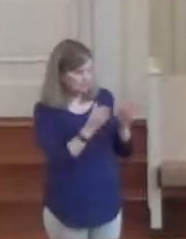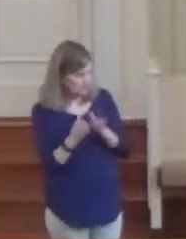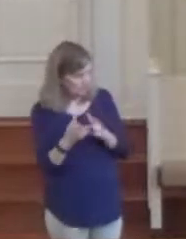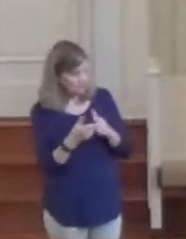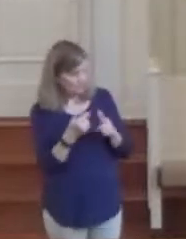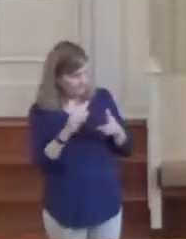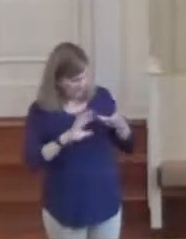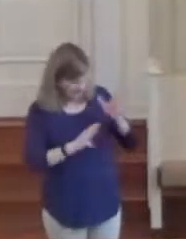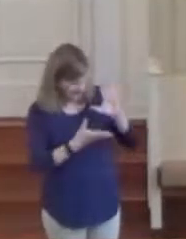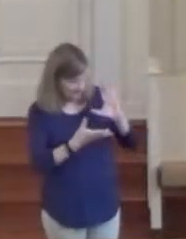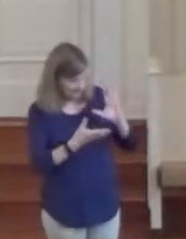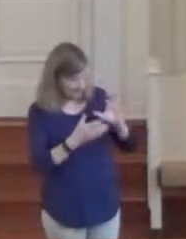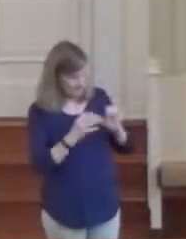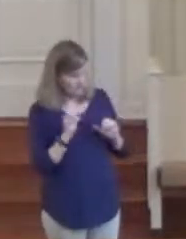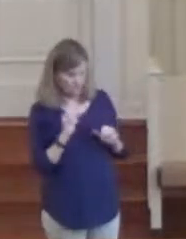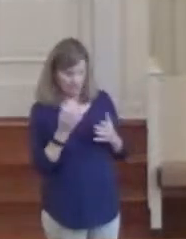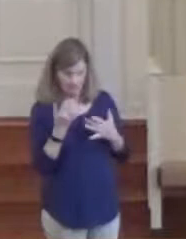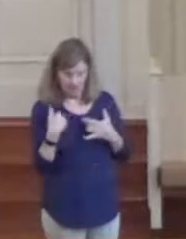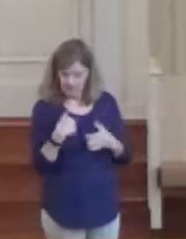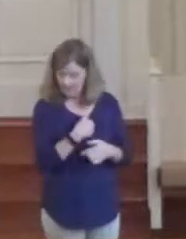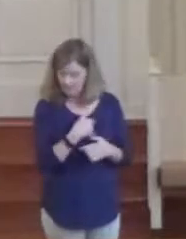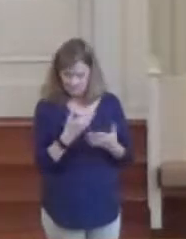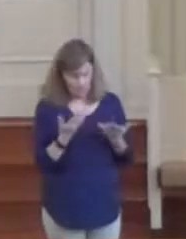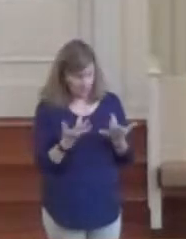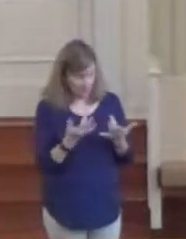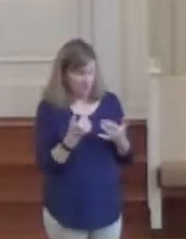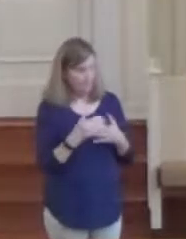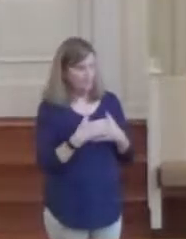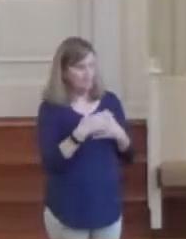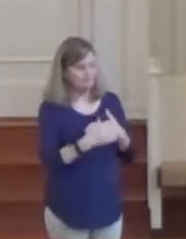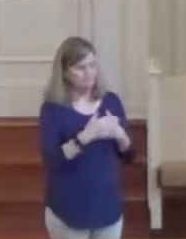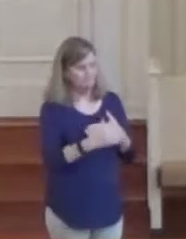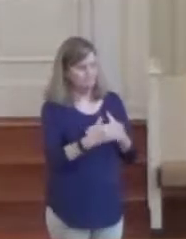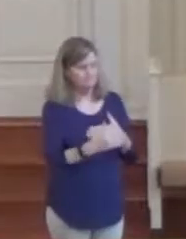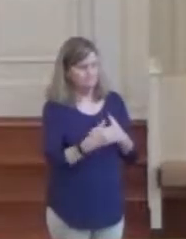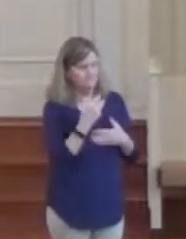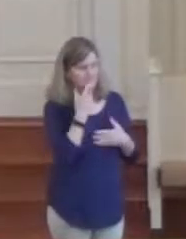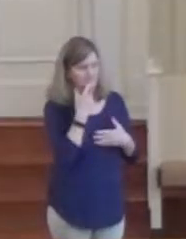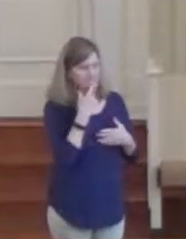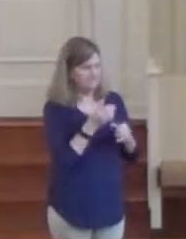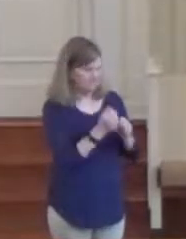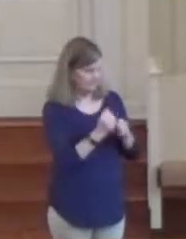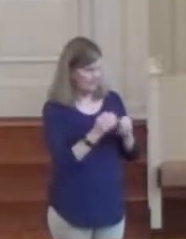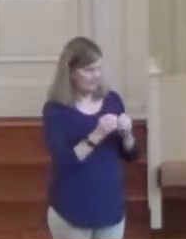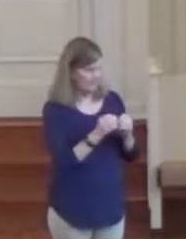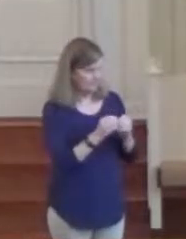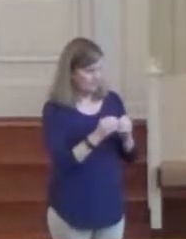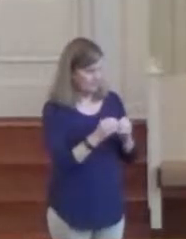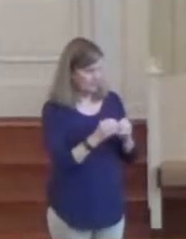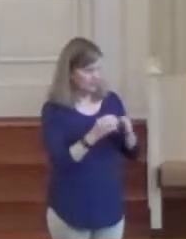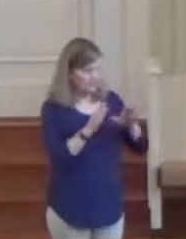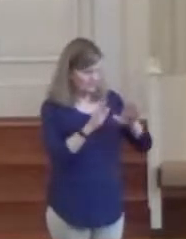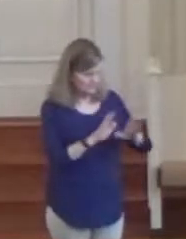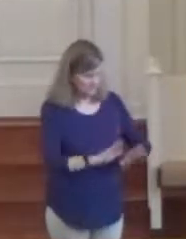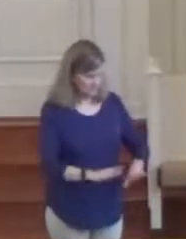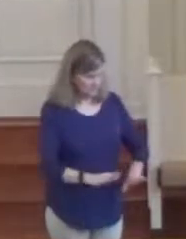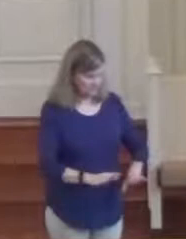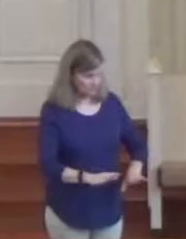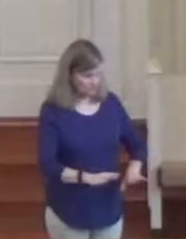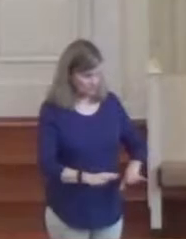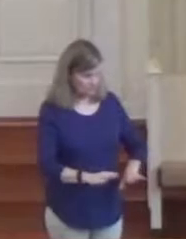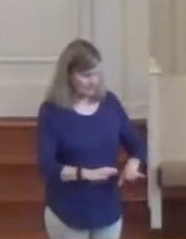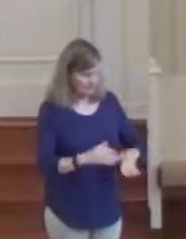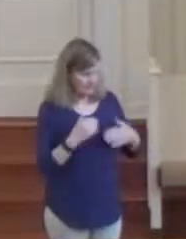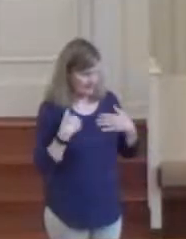the world to continue that ordering out of chaos. God says, be fruitful and multiply, subdue and